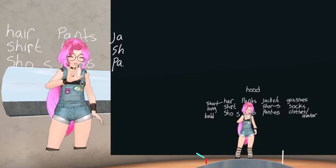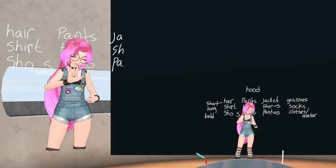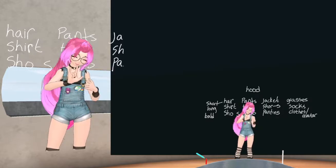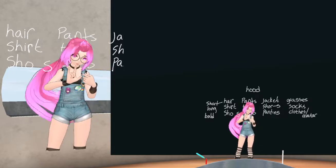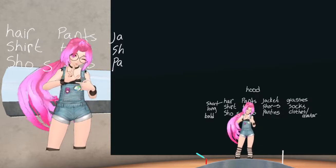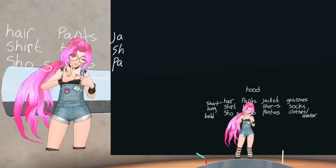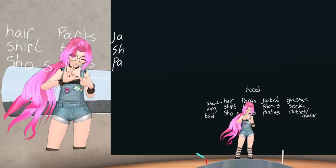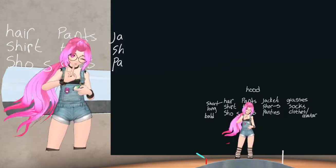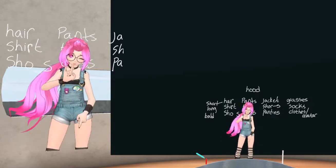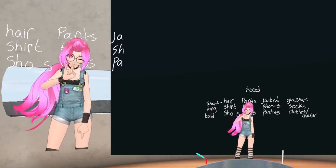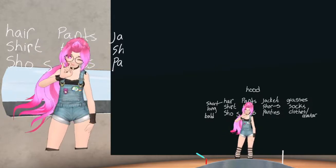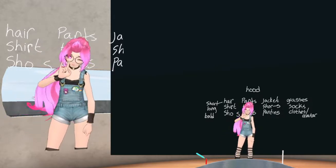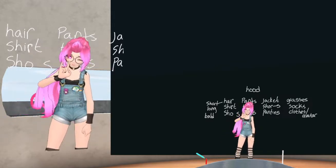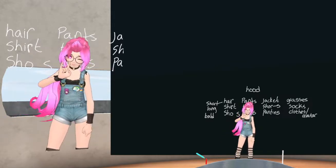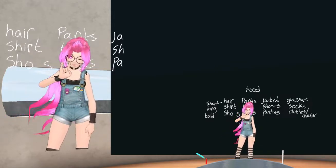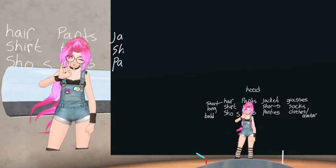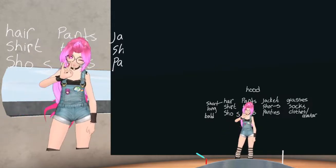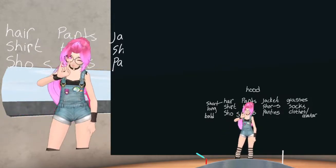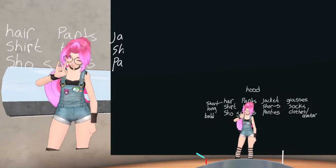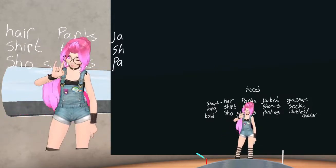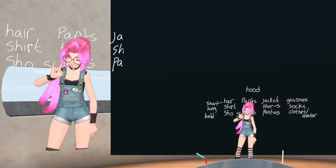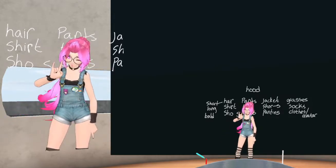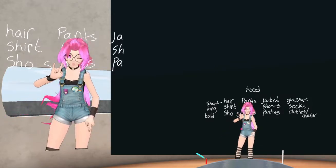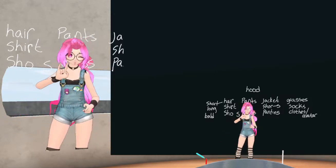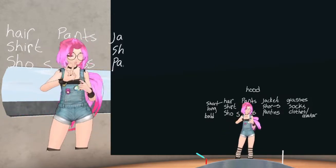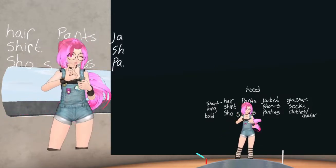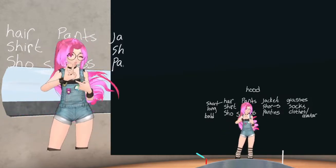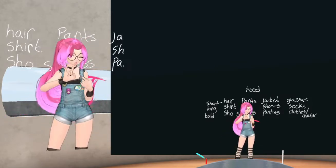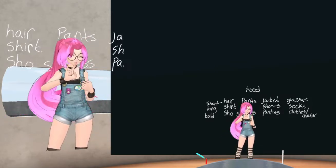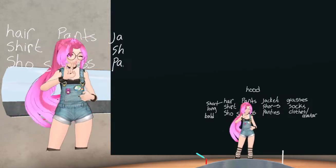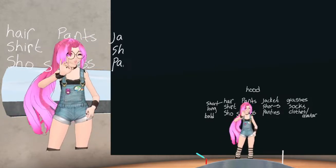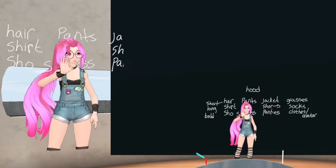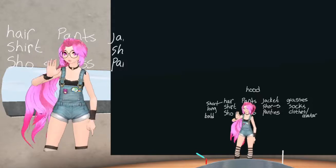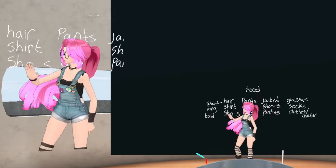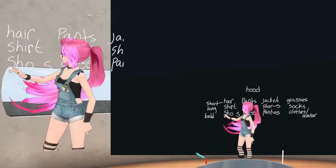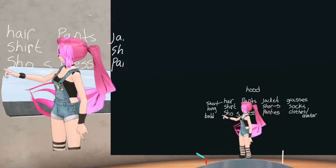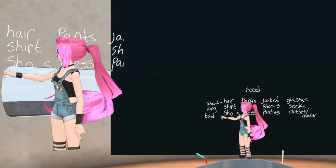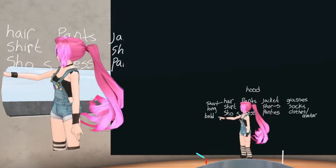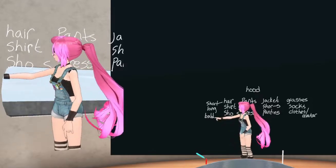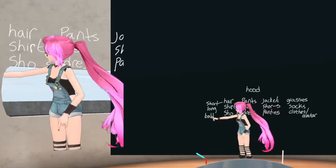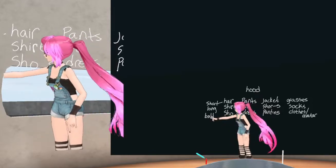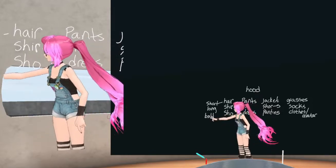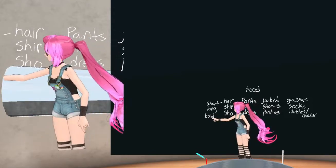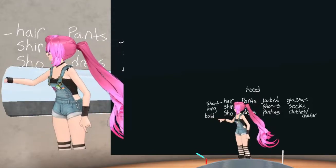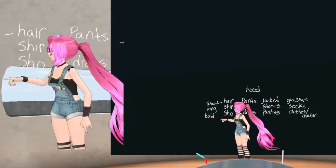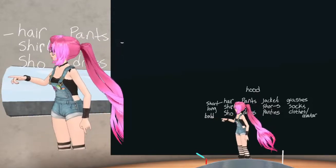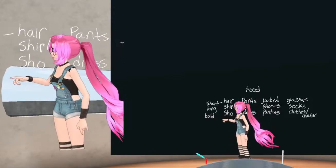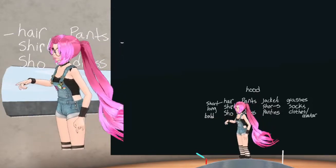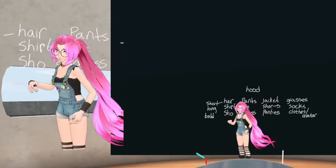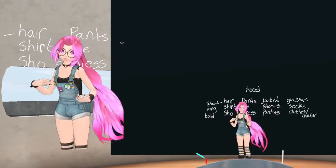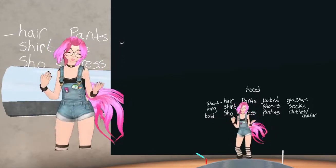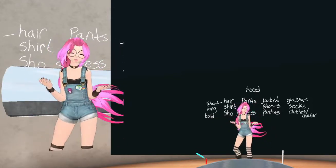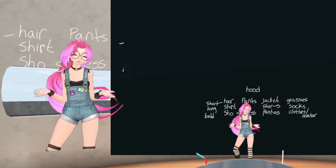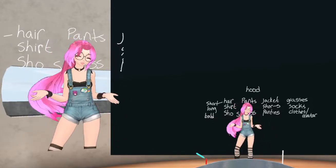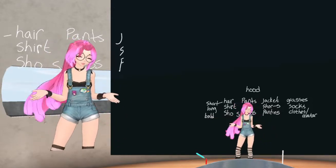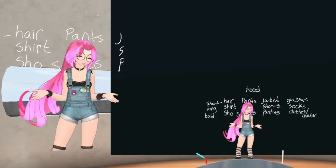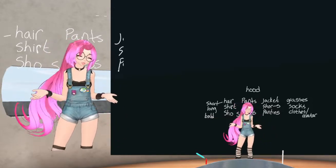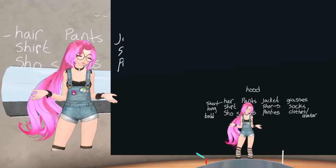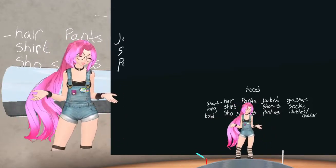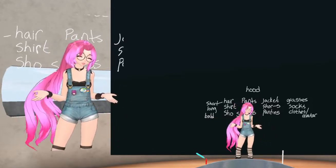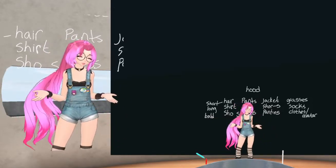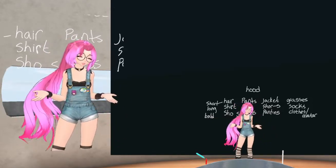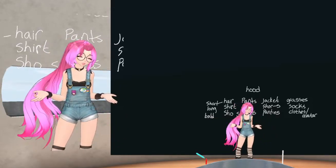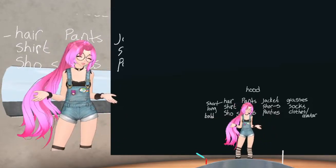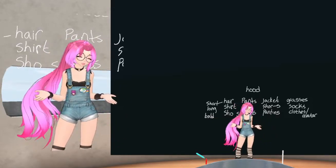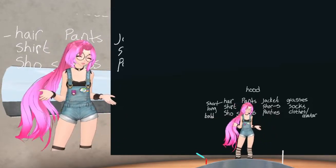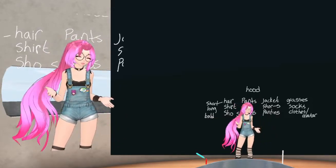sorry, my words are leaving me. Rock and roll hand. So for bald, what do you want to do when you see a bald